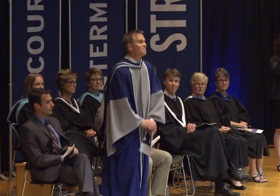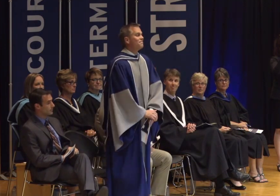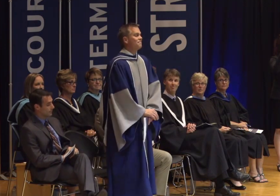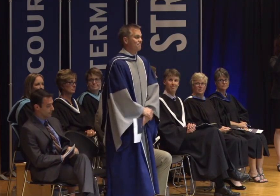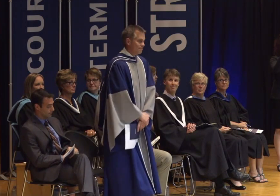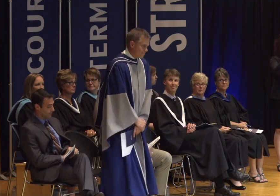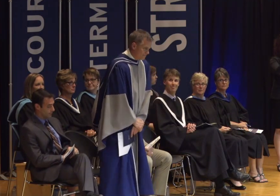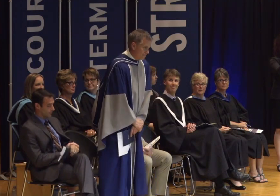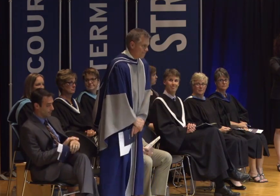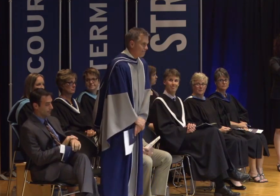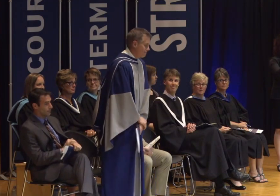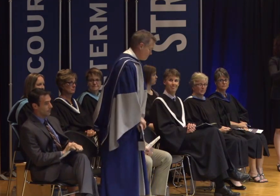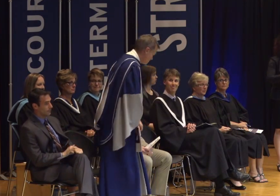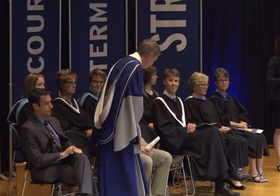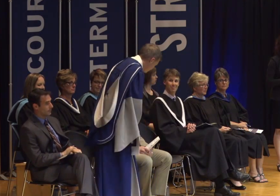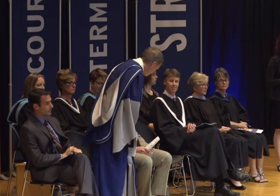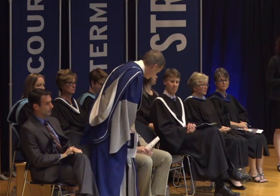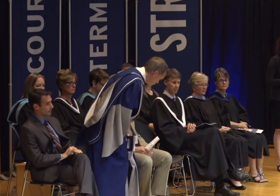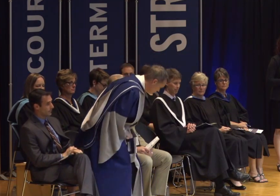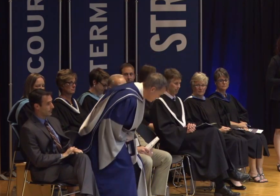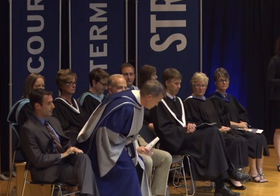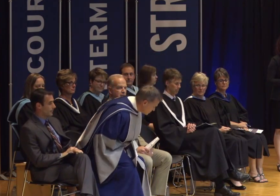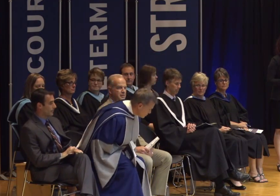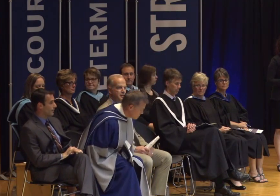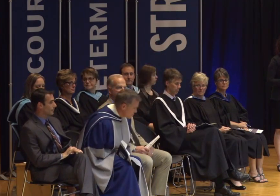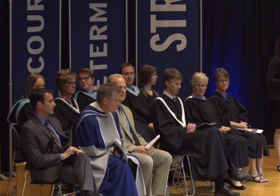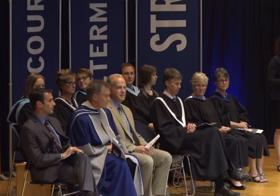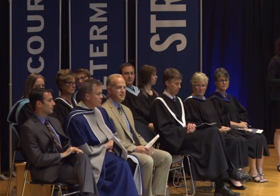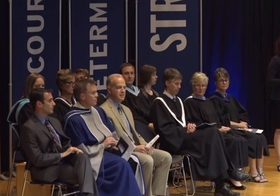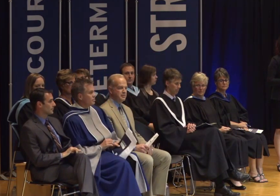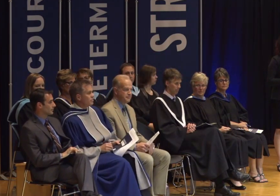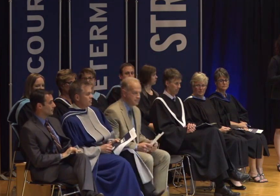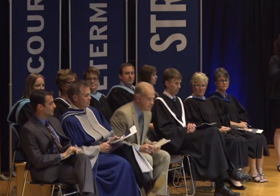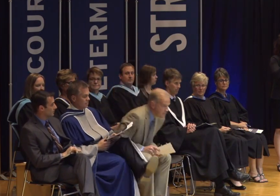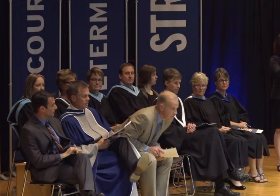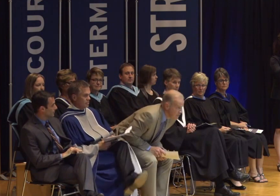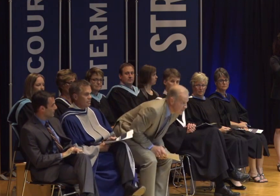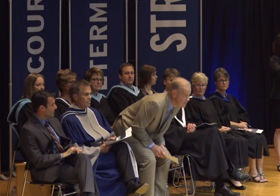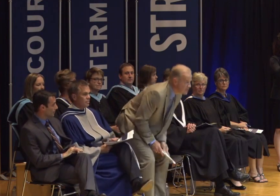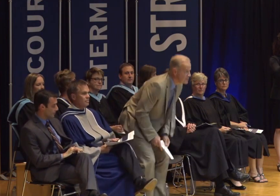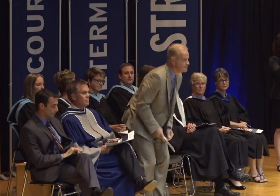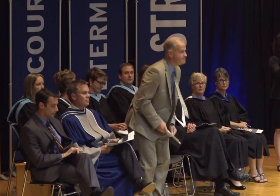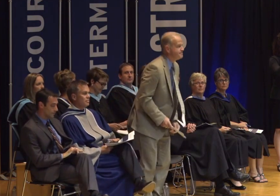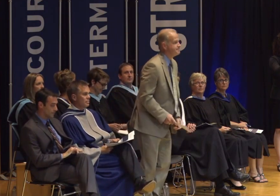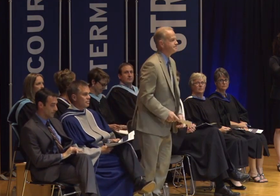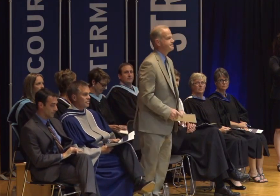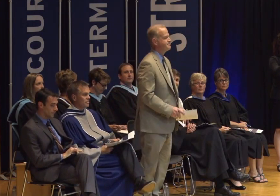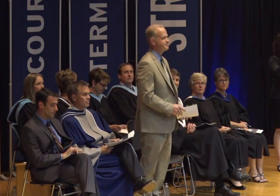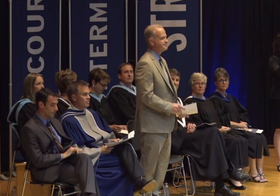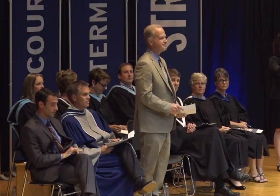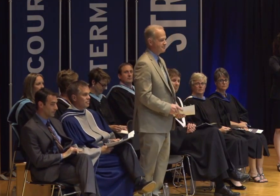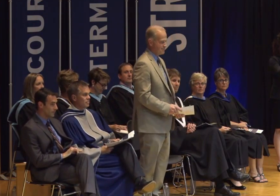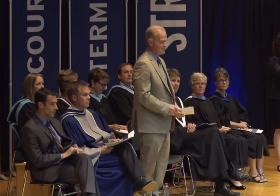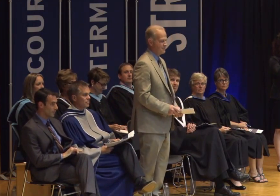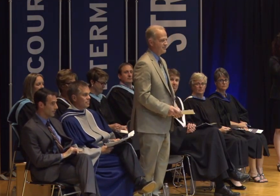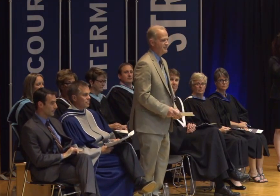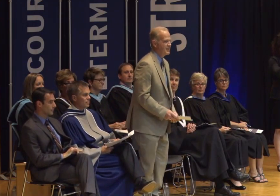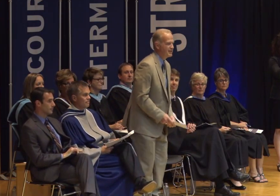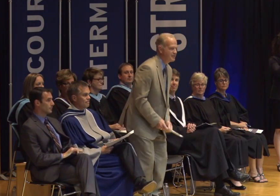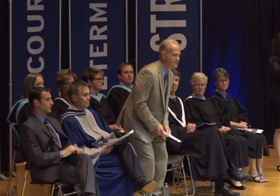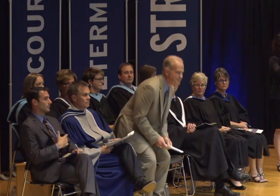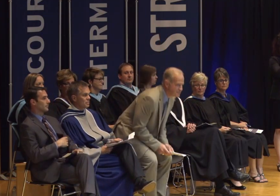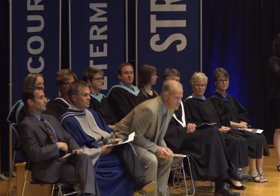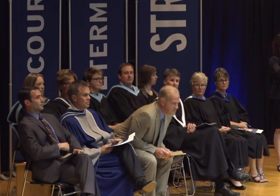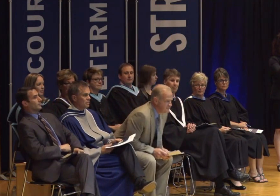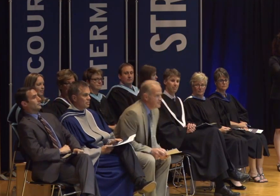Scotia Community College. The Honorable Mark Fury, MLA-elect, Lunenburg West, Minister